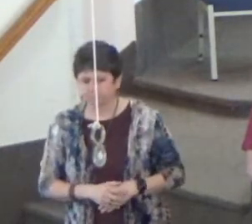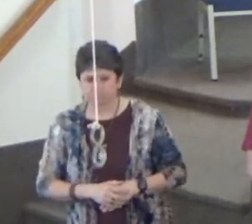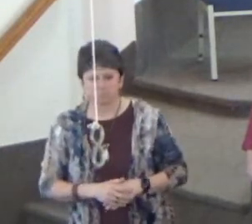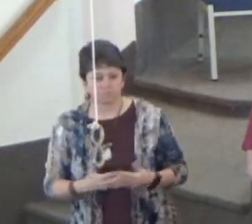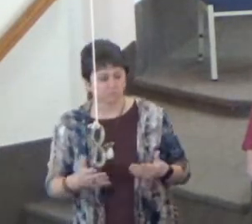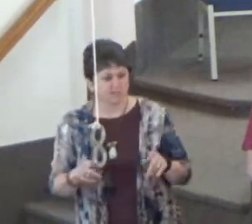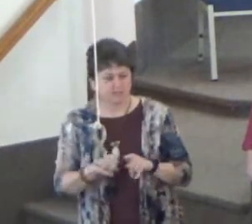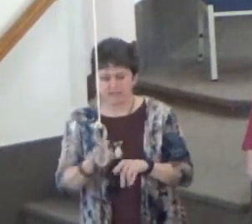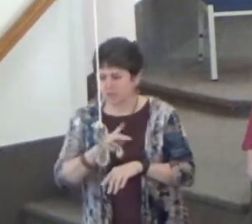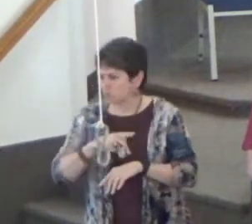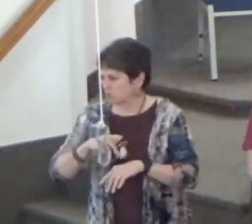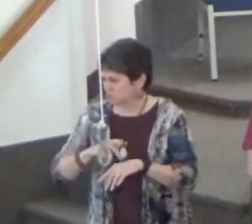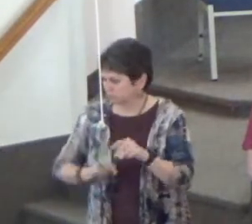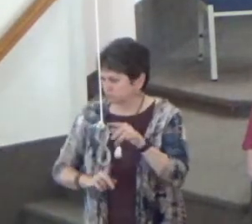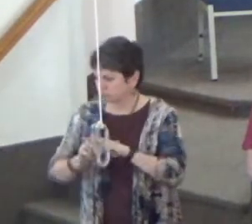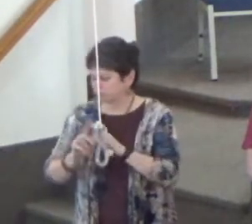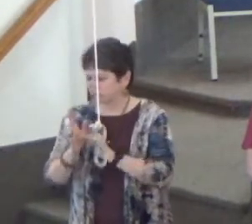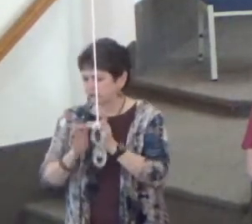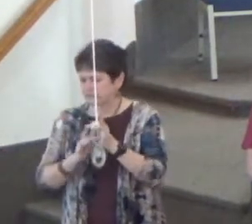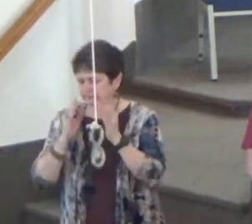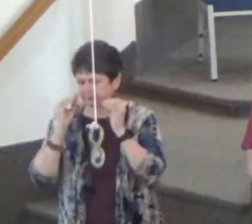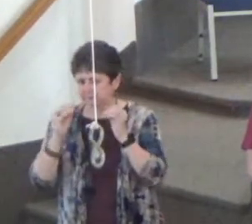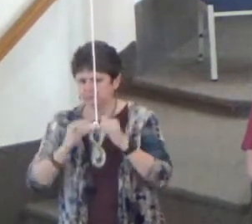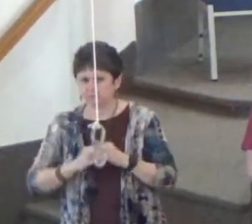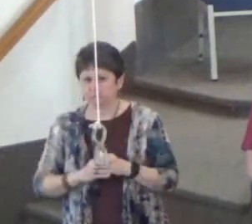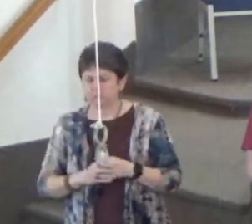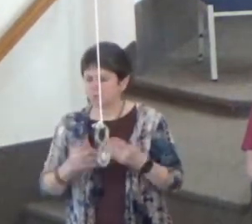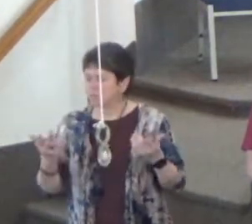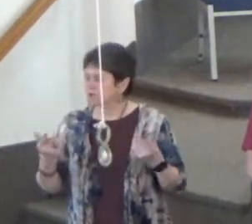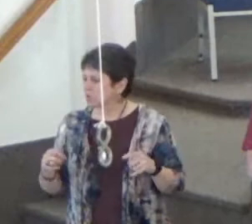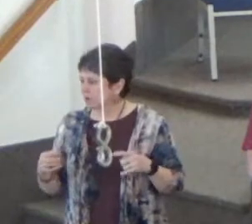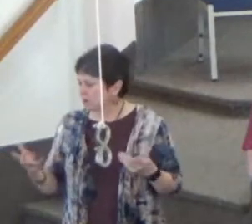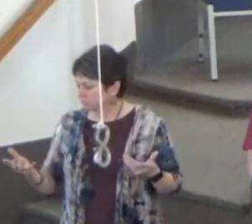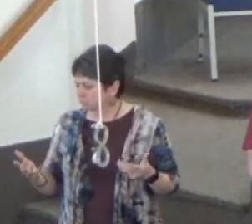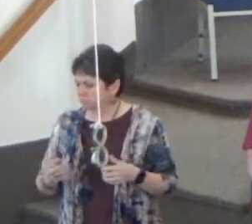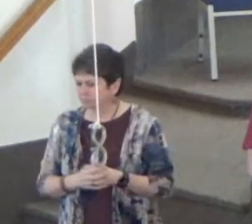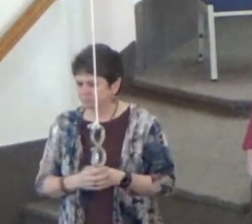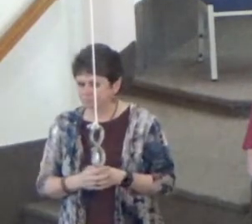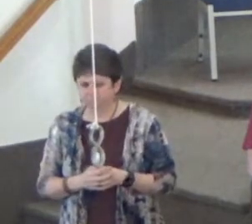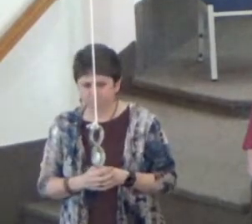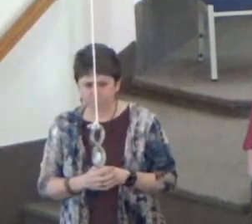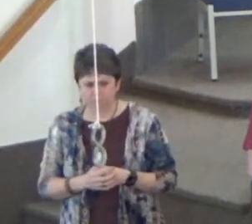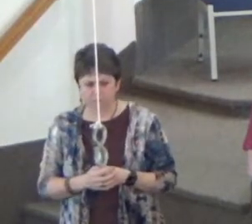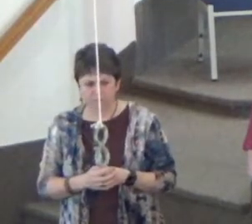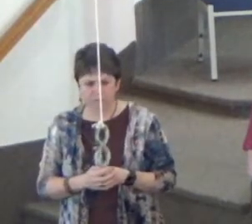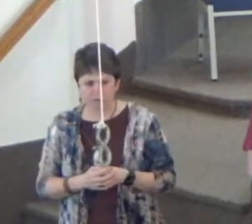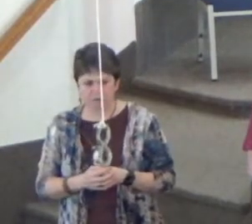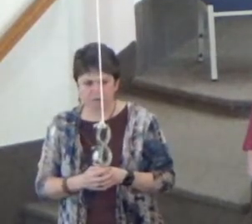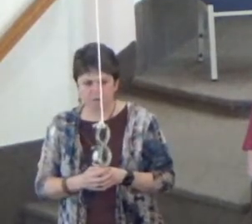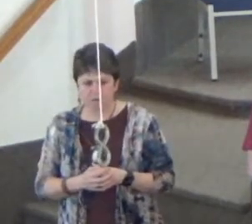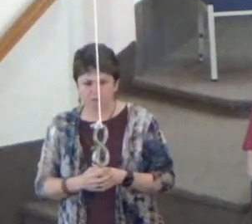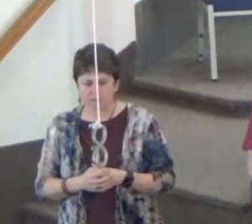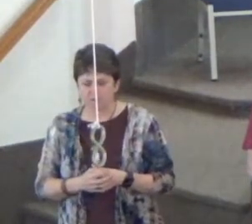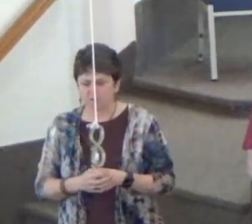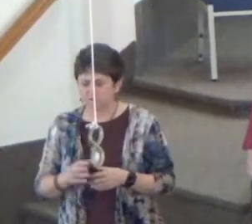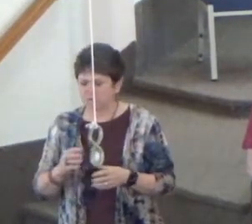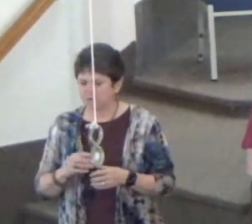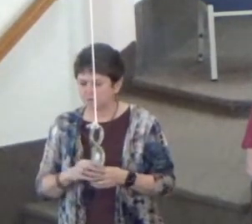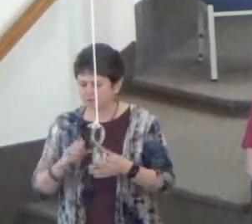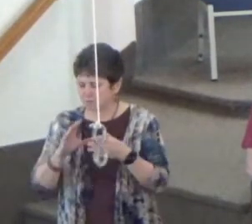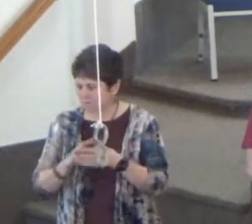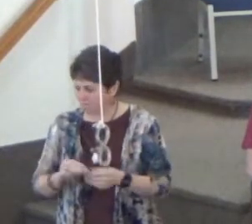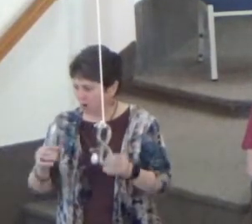Same principle shows up in Jesus' teaching. What's gone on is, it's been the parable of